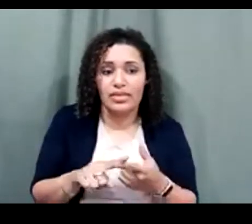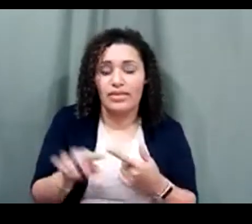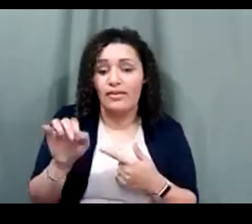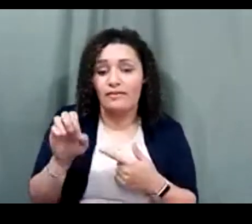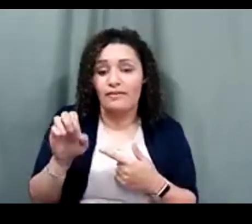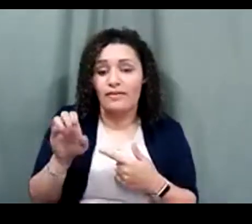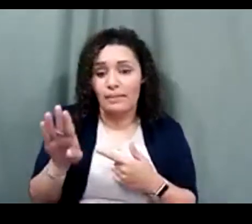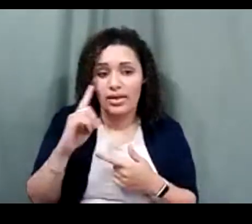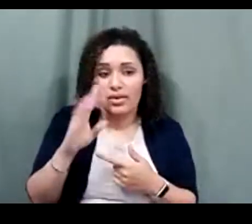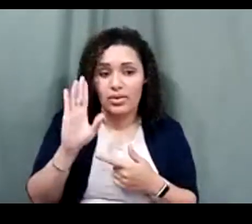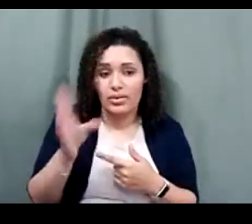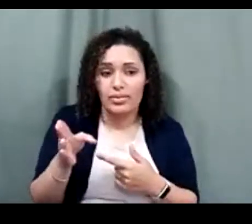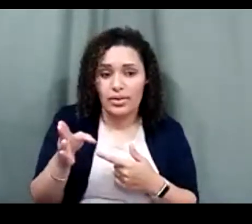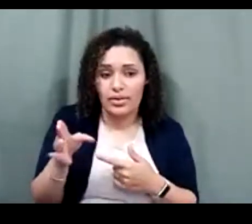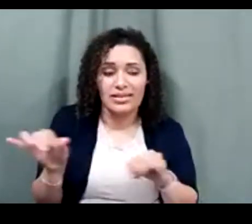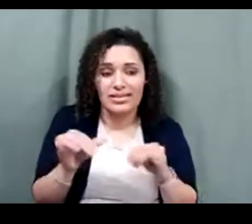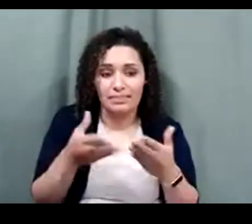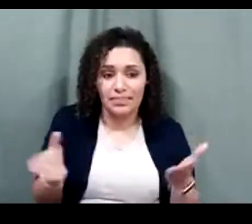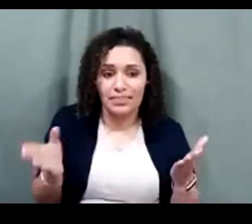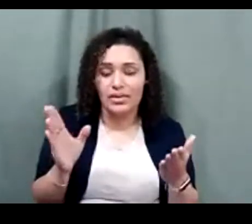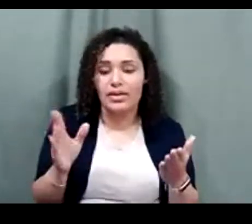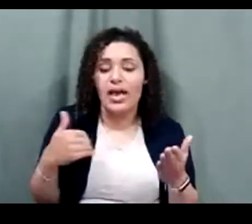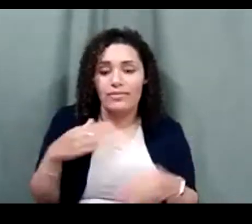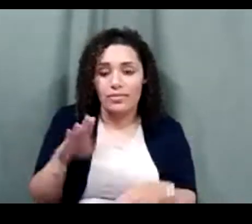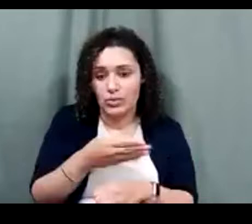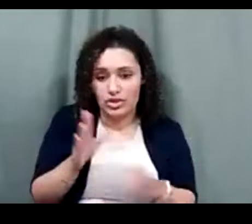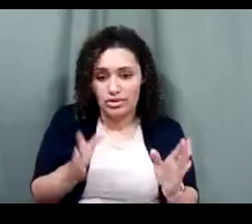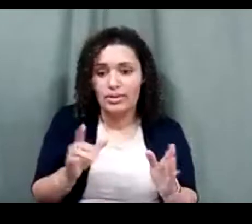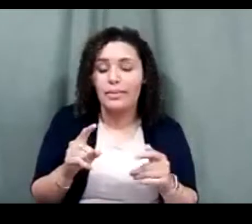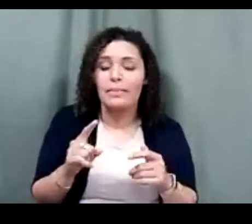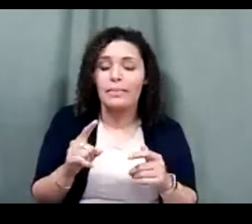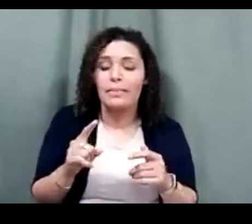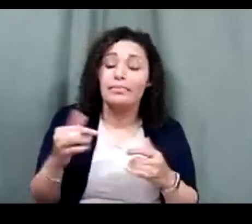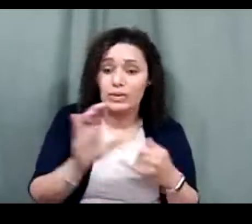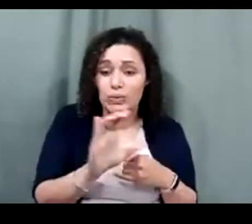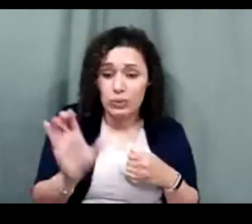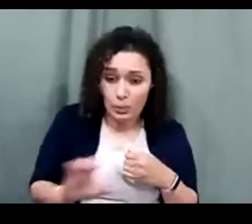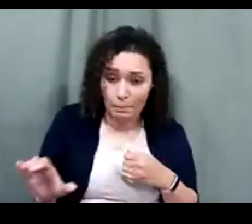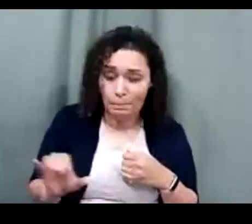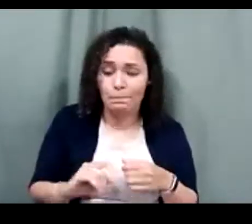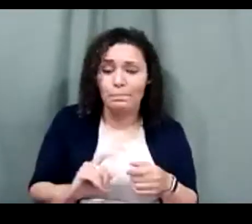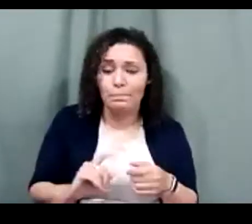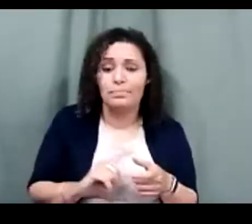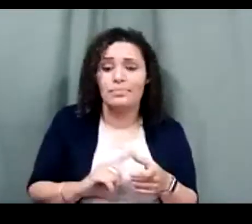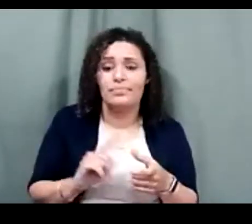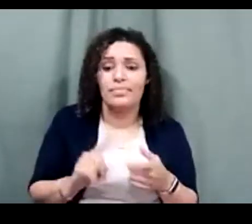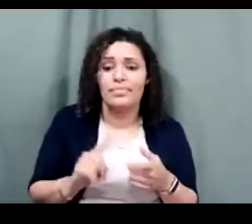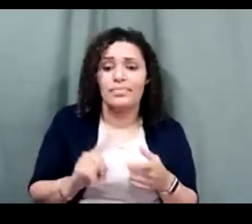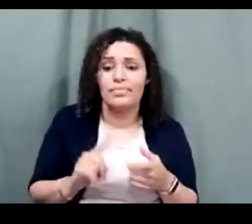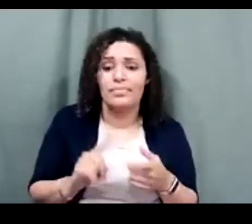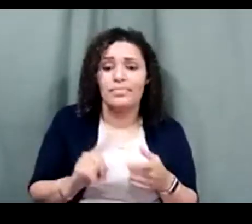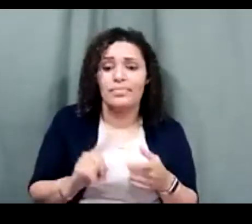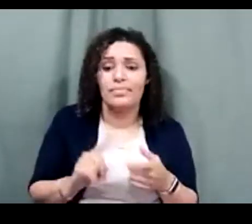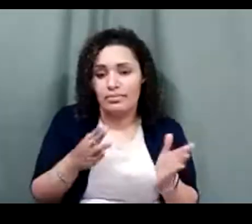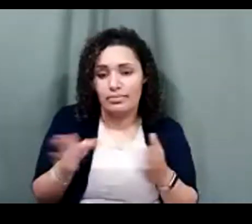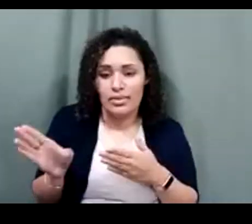same thing also, where we have the musician just play and do a Zoom. And we're working up another, I think kind of like a soup and salad, like a